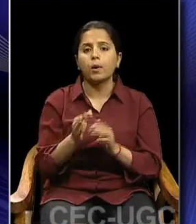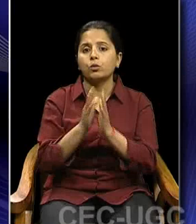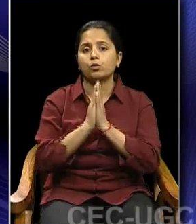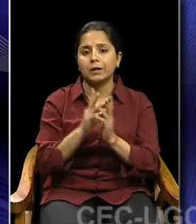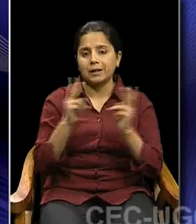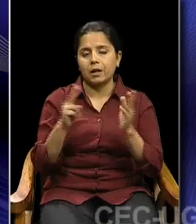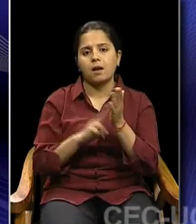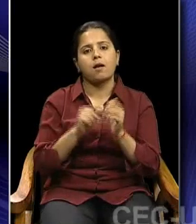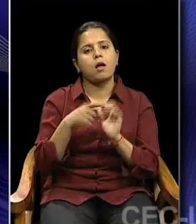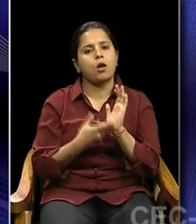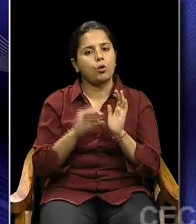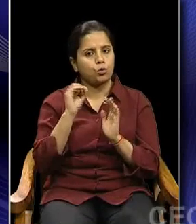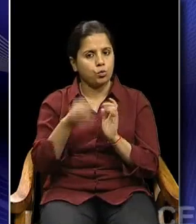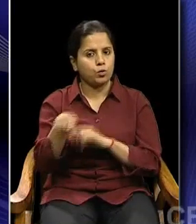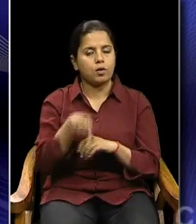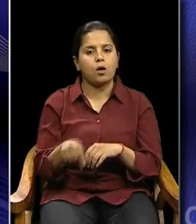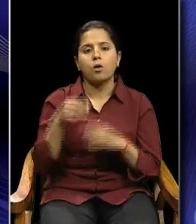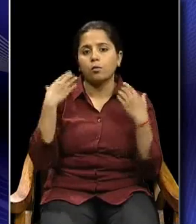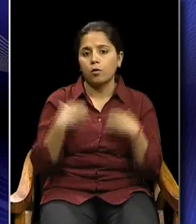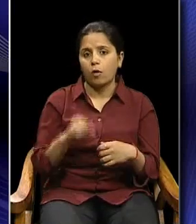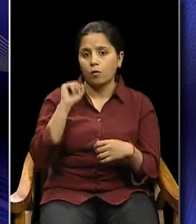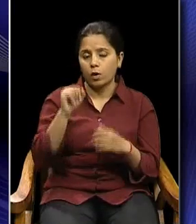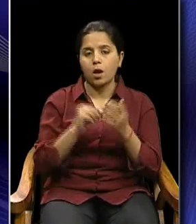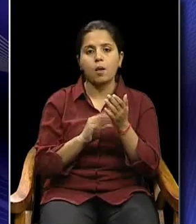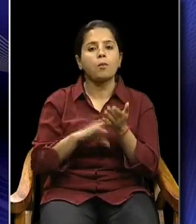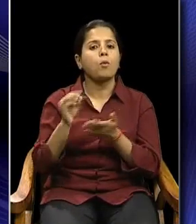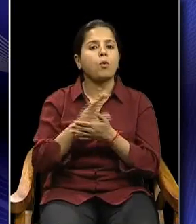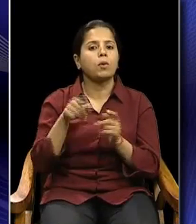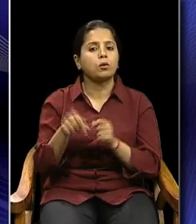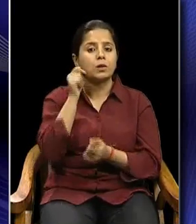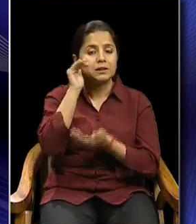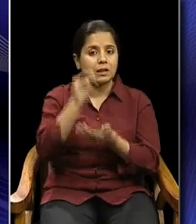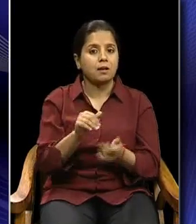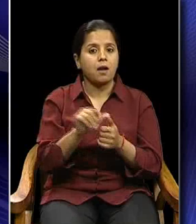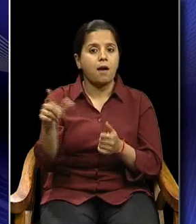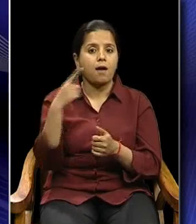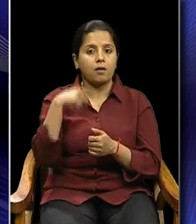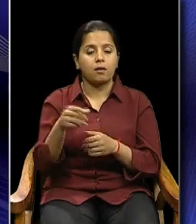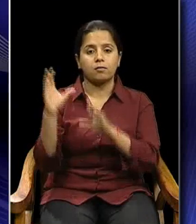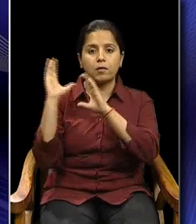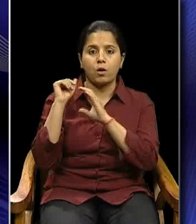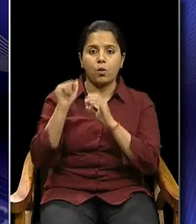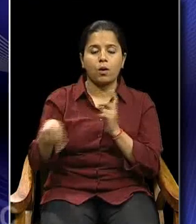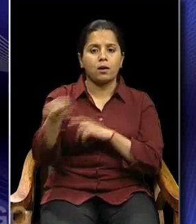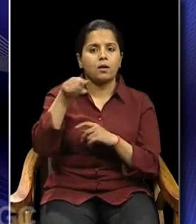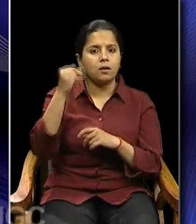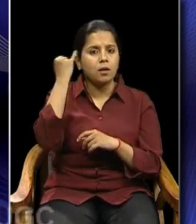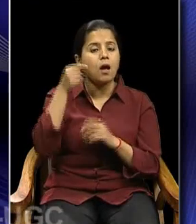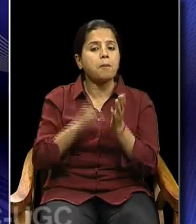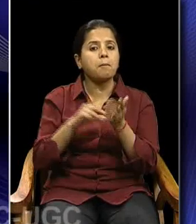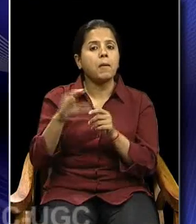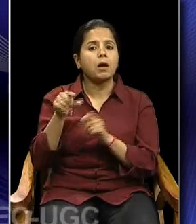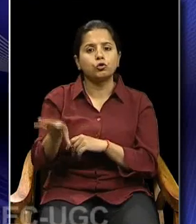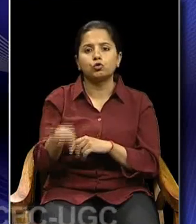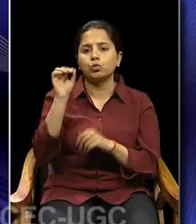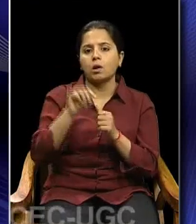Nowruz, such as that Prophet Muhammad took his young son-in-law Ali on his shoulders to smash idols at Makkah, and he chose